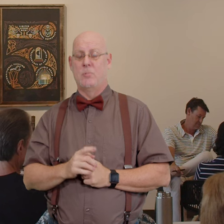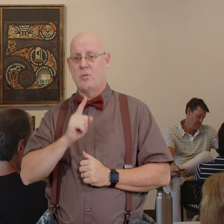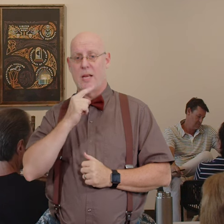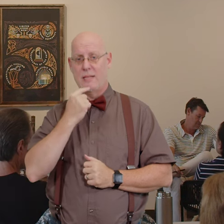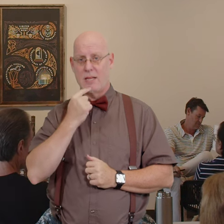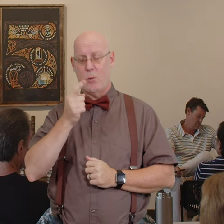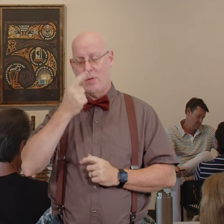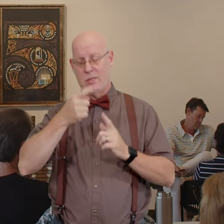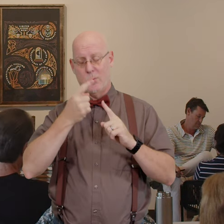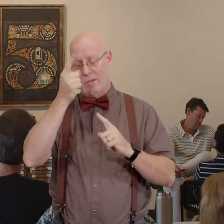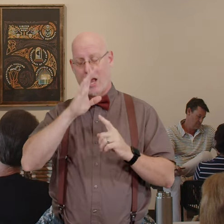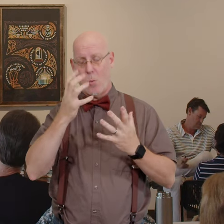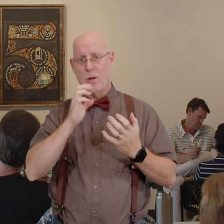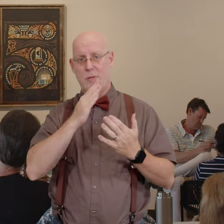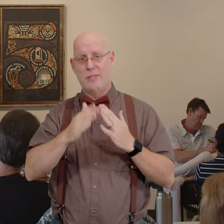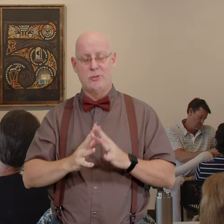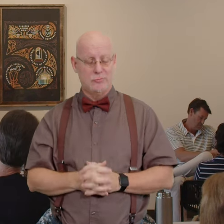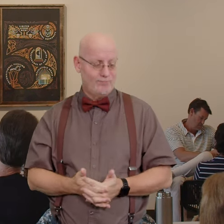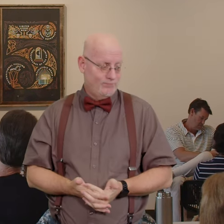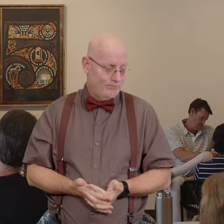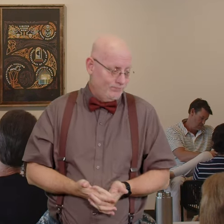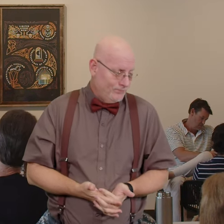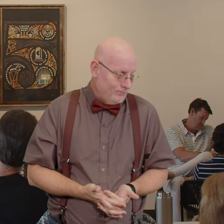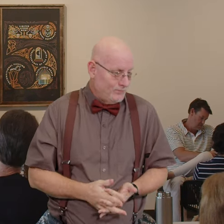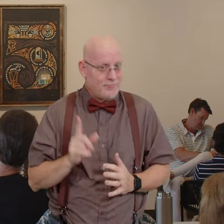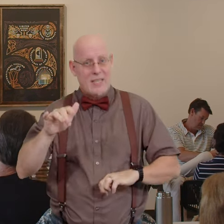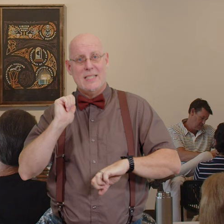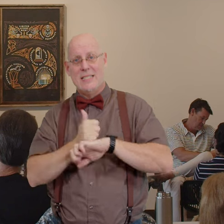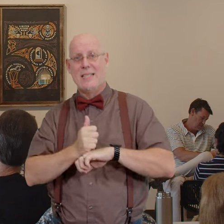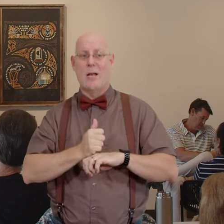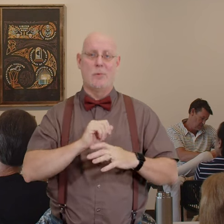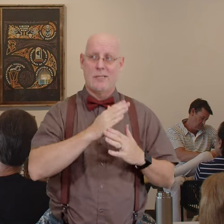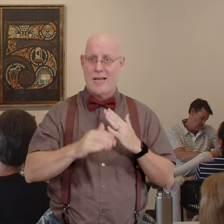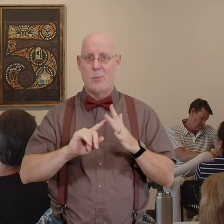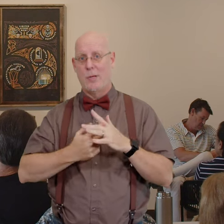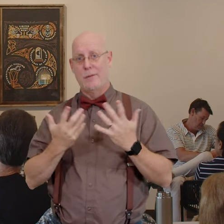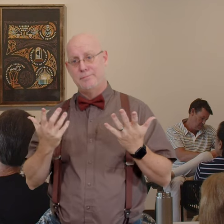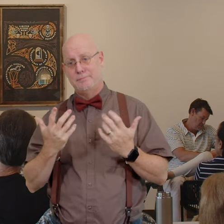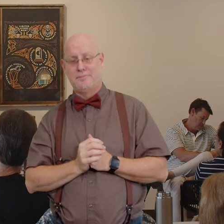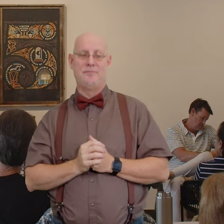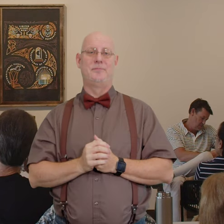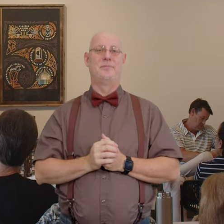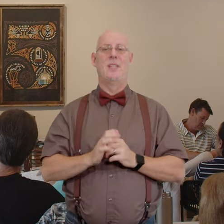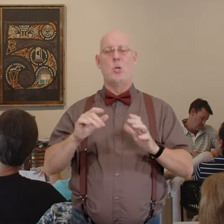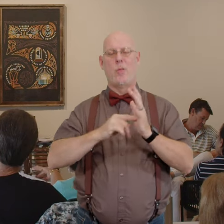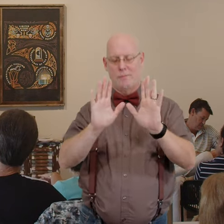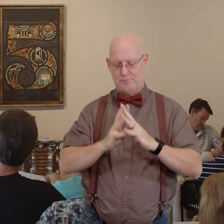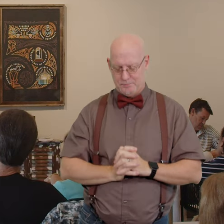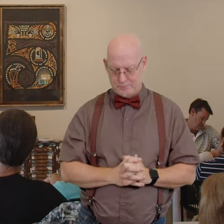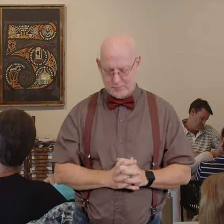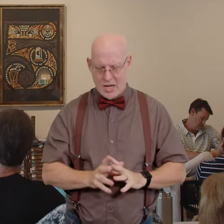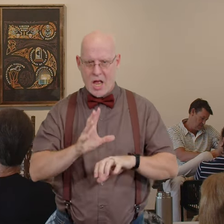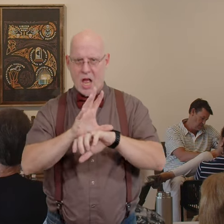With certainty, I can say when God wants it to be over. Because he has established the end from the beginning, right? So, well, let's just do